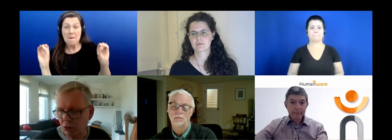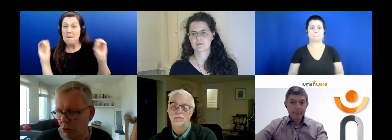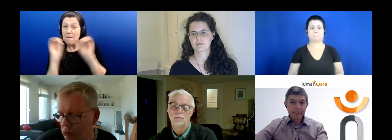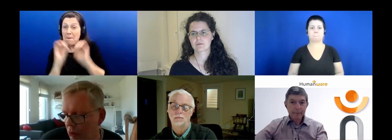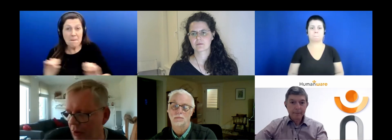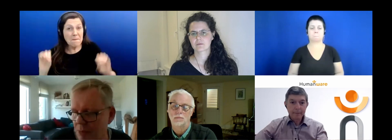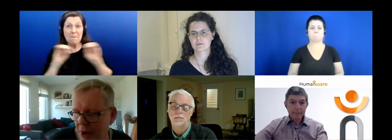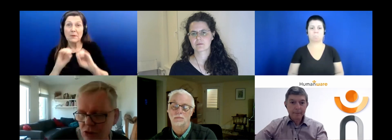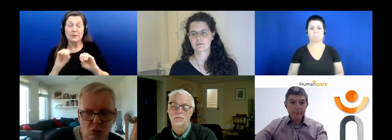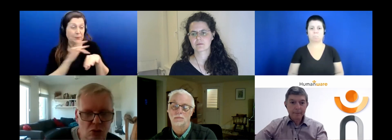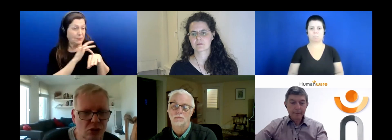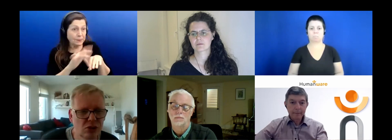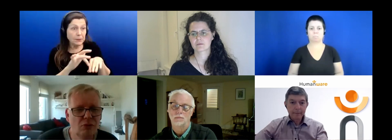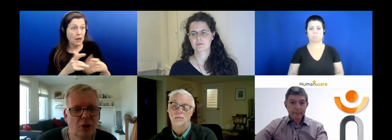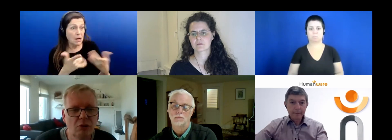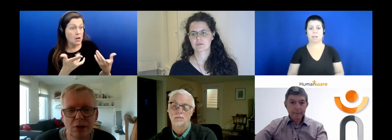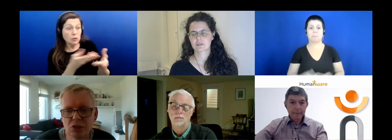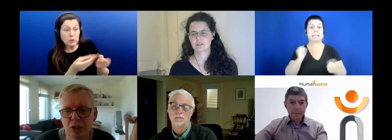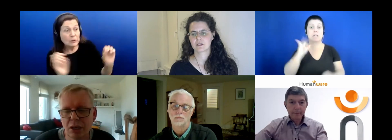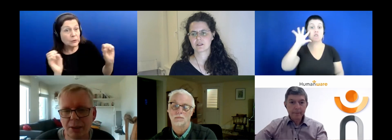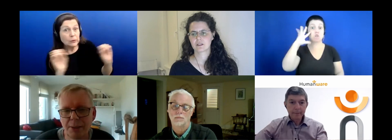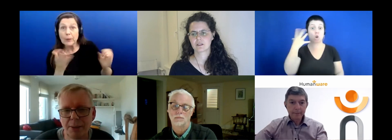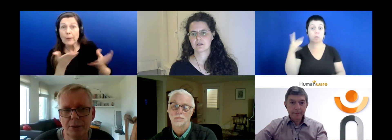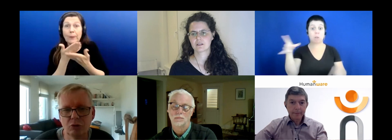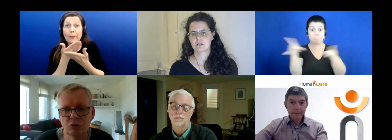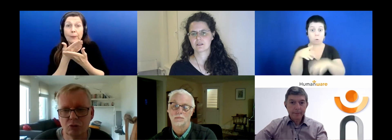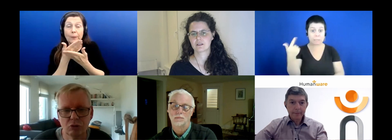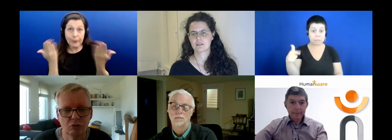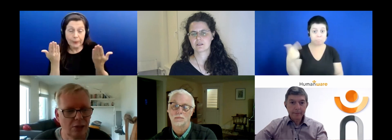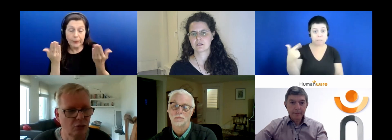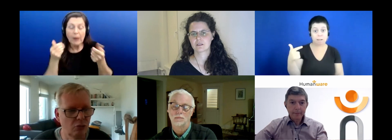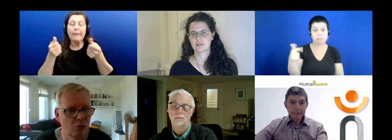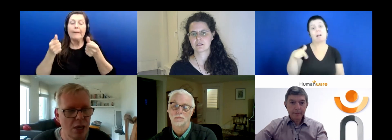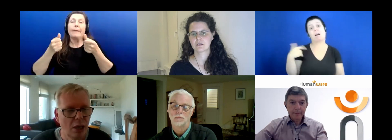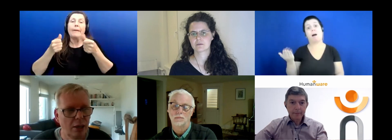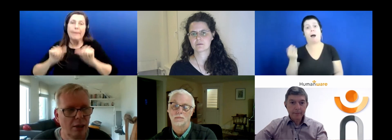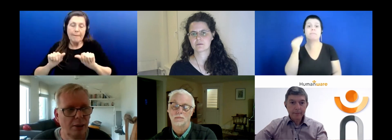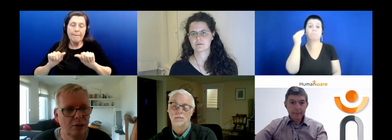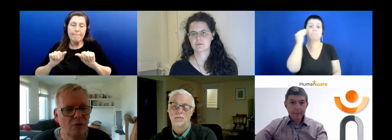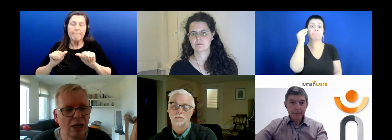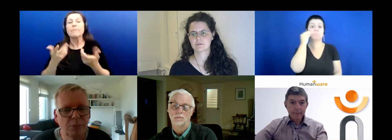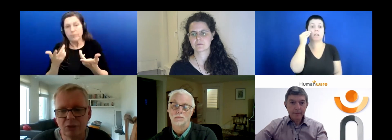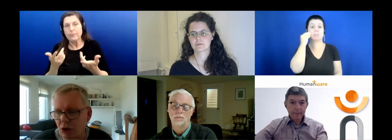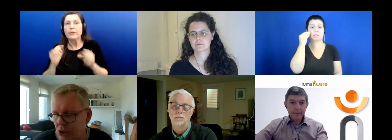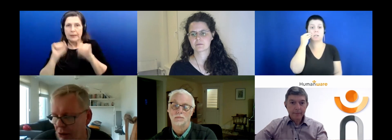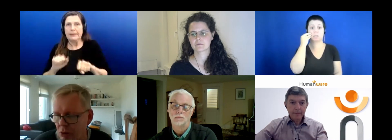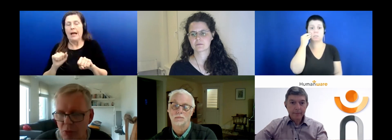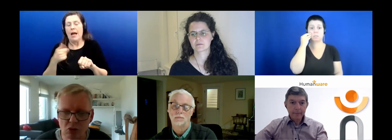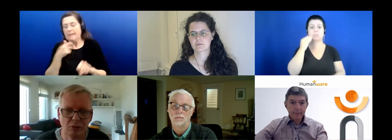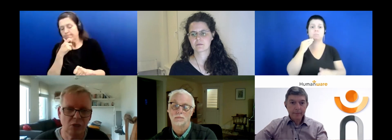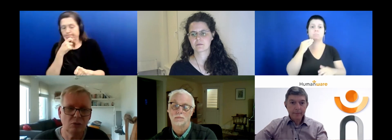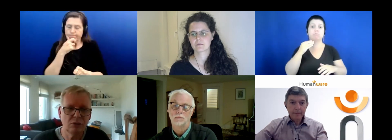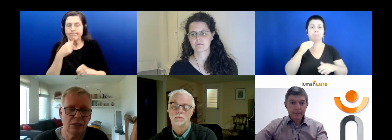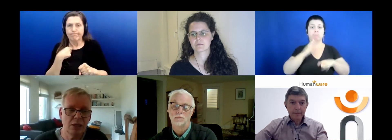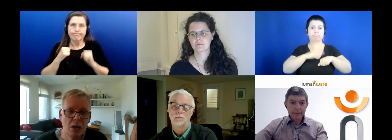when there are no ready-made solutions, then we always try to develop it ourselves, and